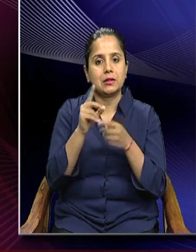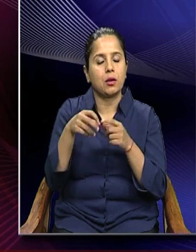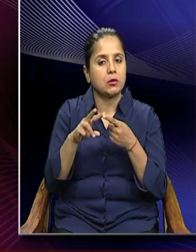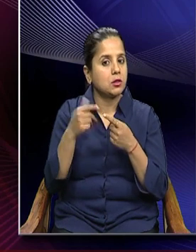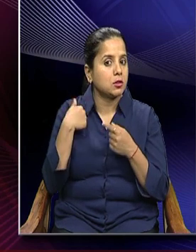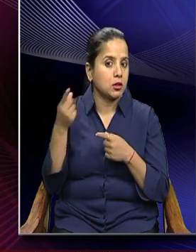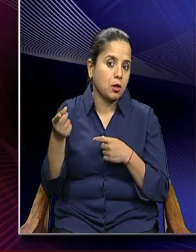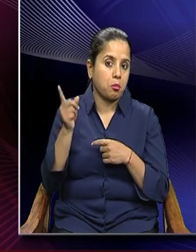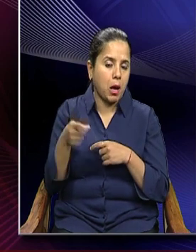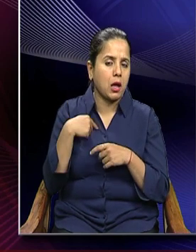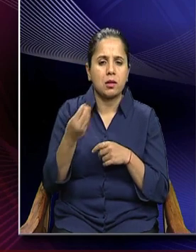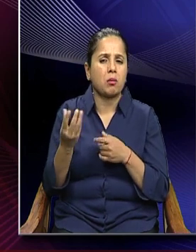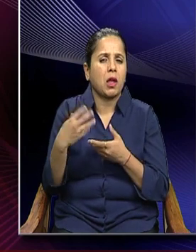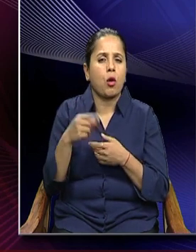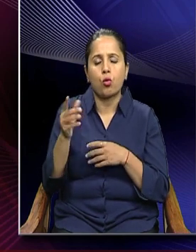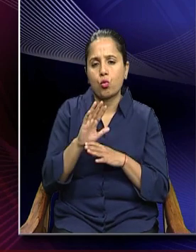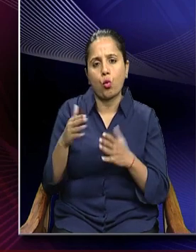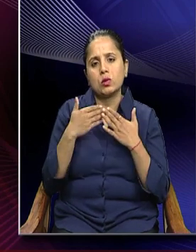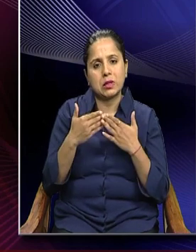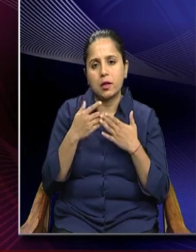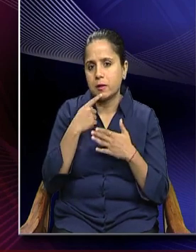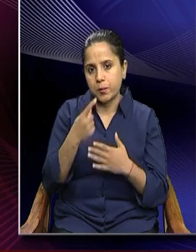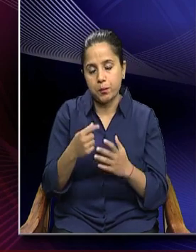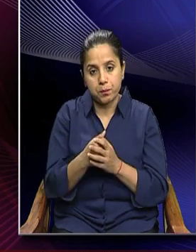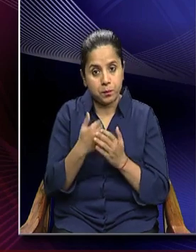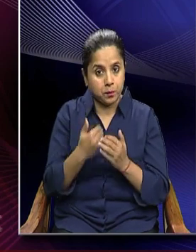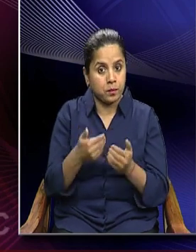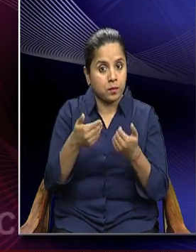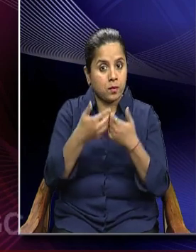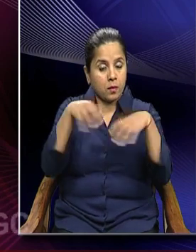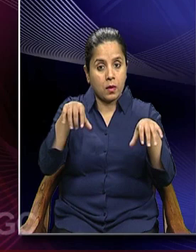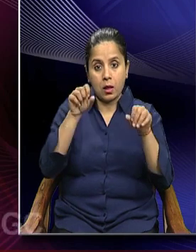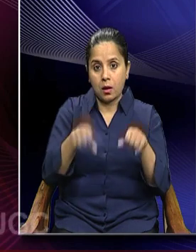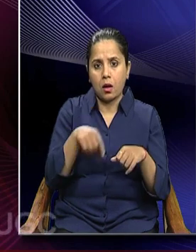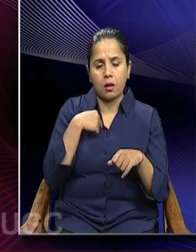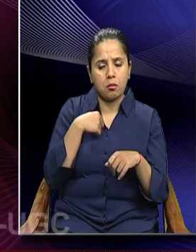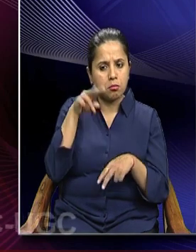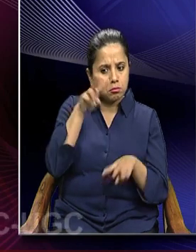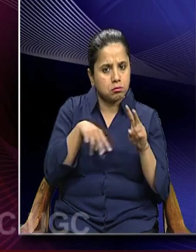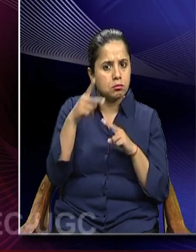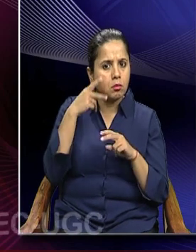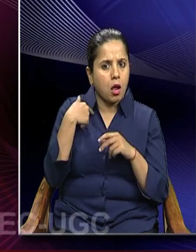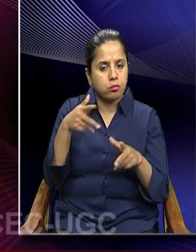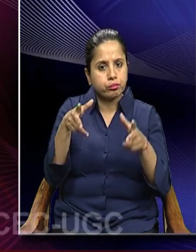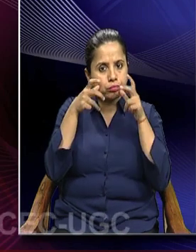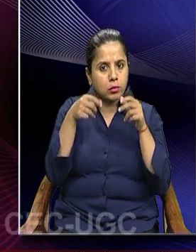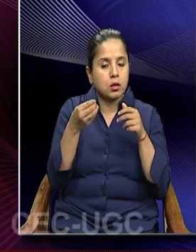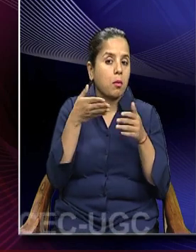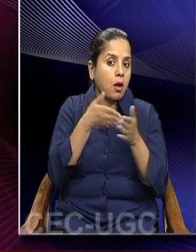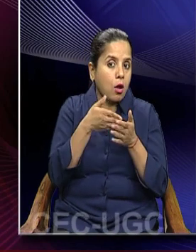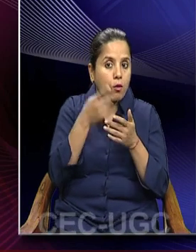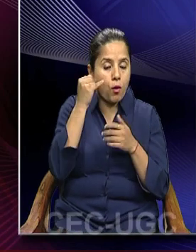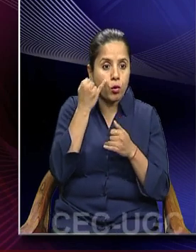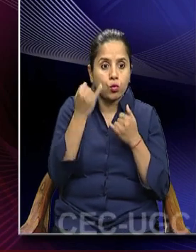should not be included in the study. This distinction can be intrinsically deceptive and hinder the search for